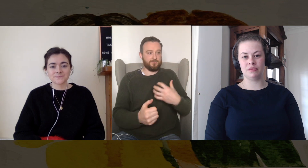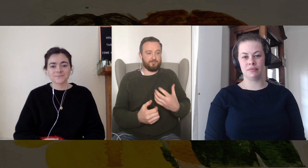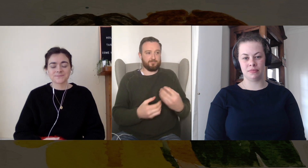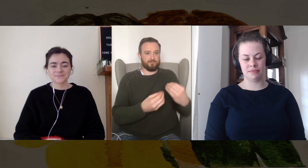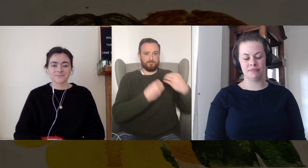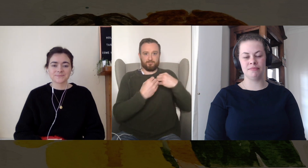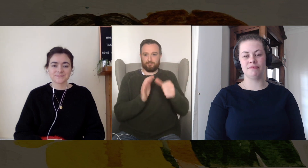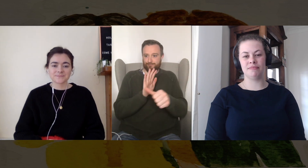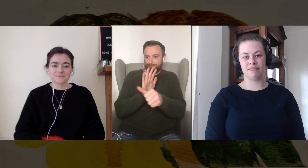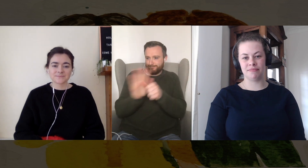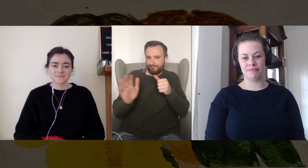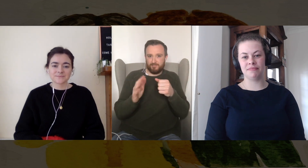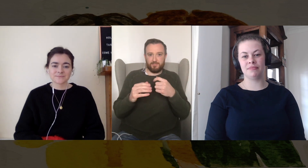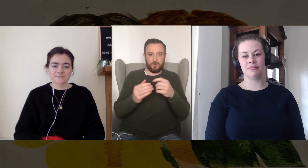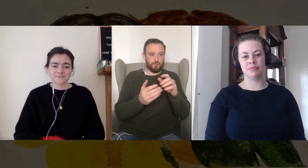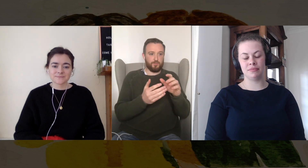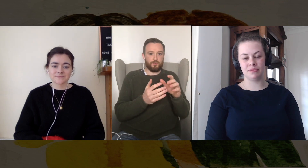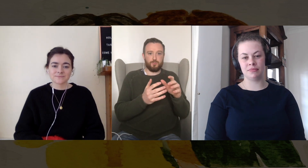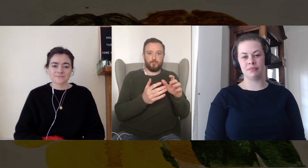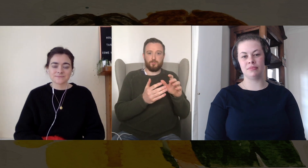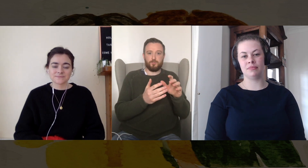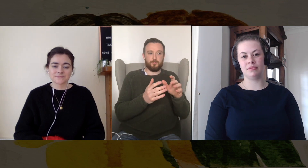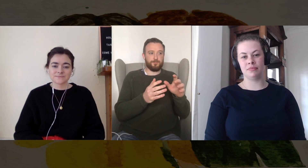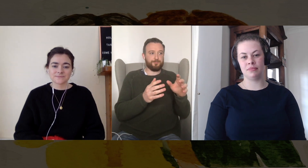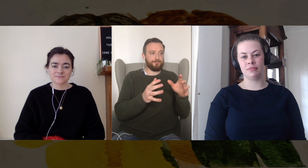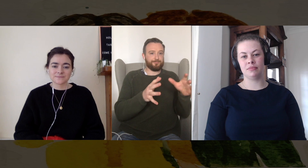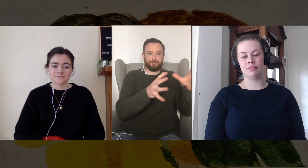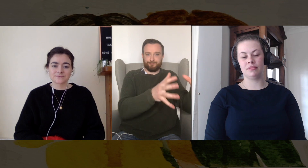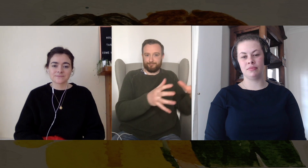gotten, and